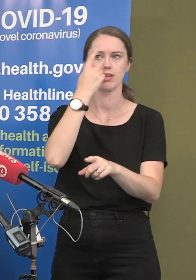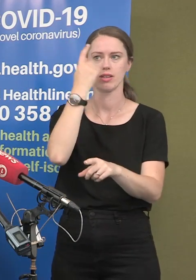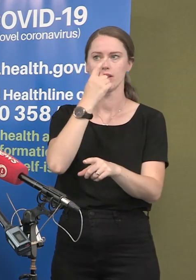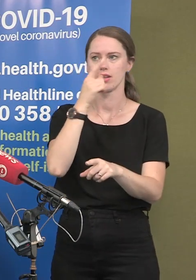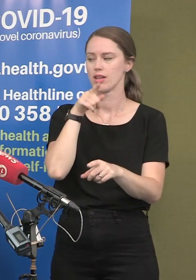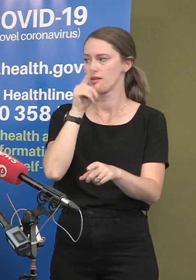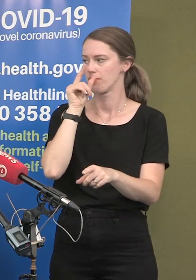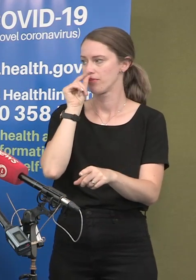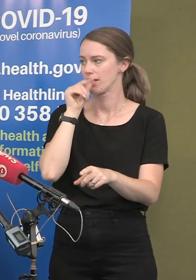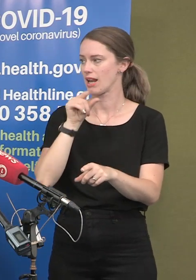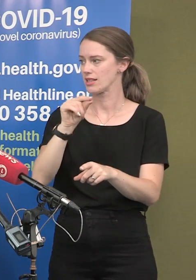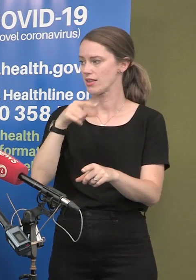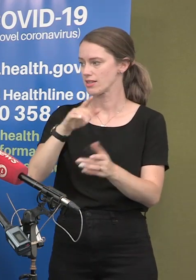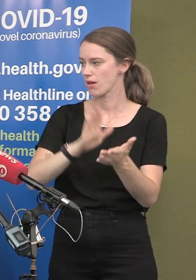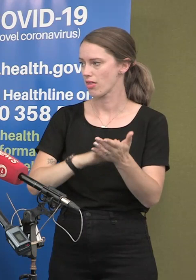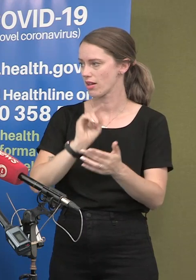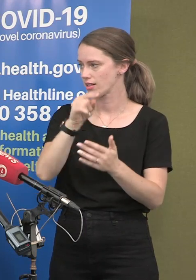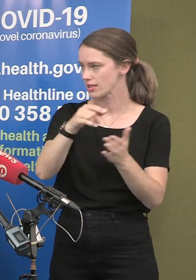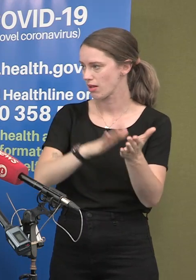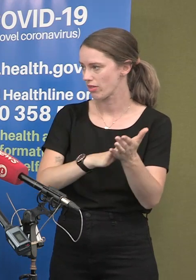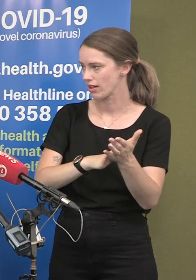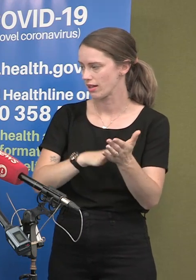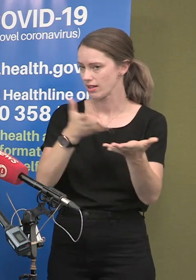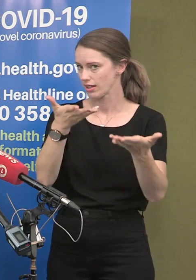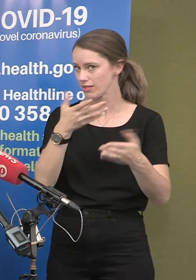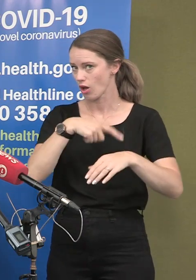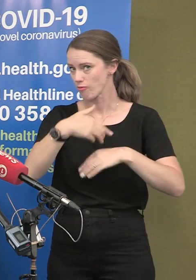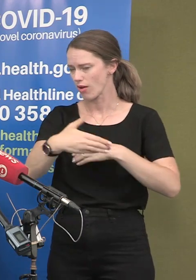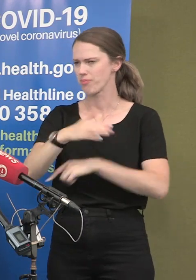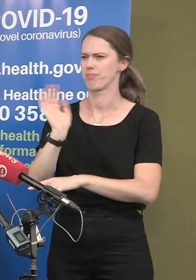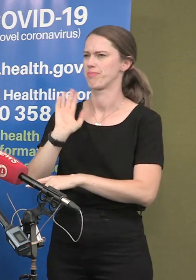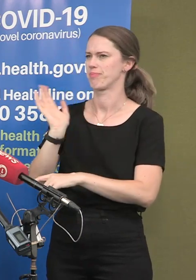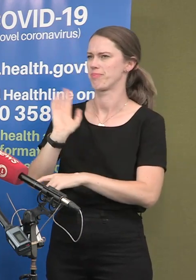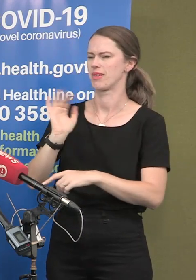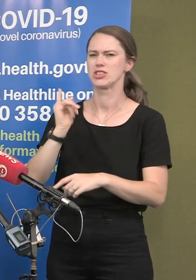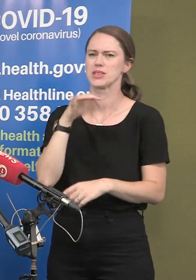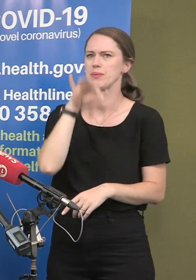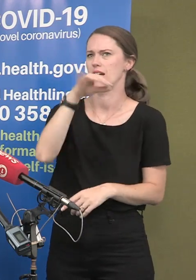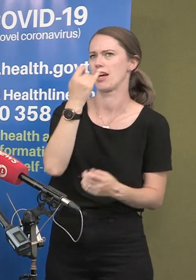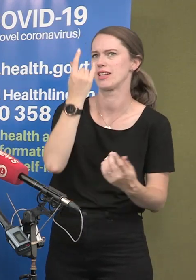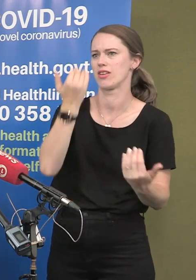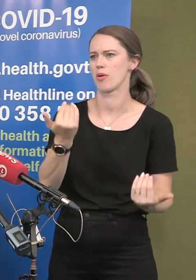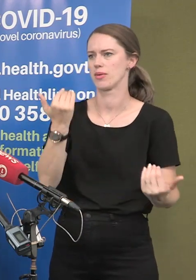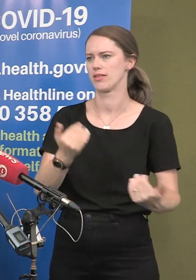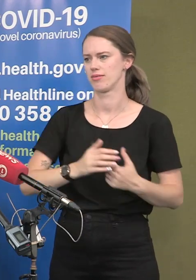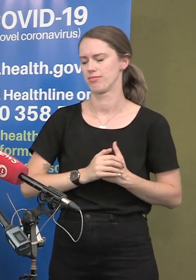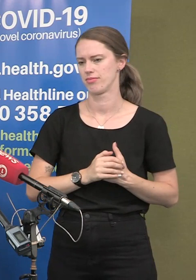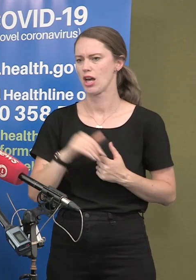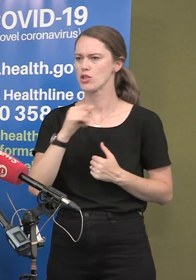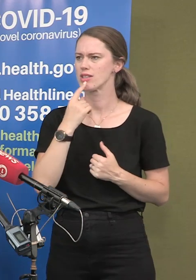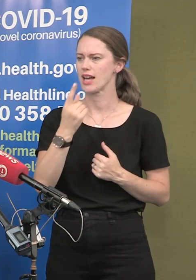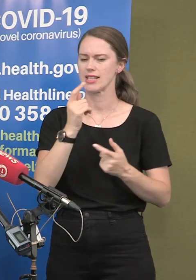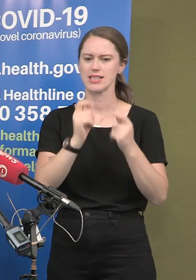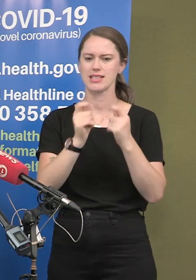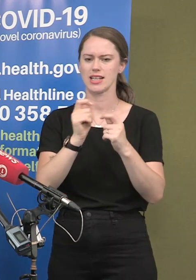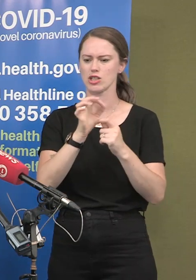see that potentially later this month, or would it be next month? Can you give any time frame? No, I'm not going to, that's just an idea at the moment. And I should say that the